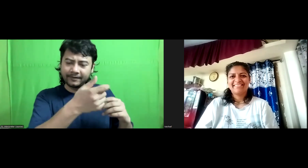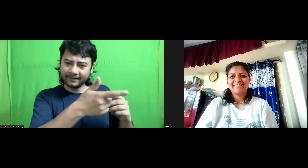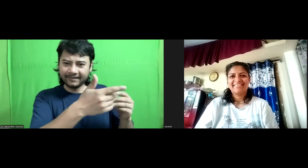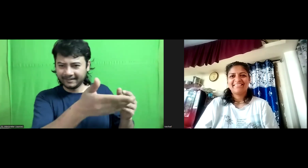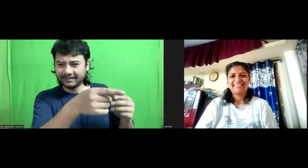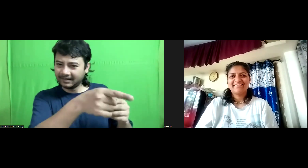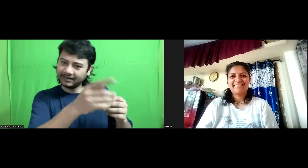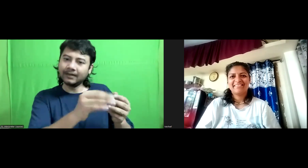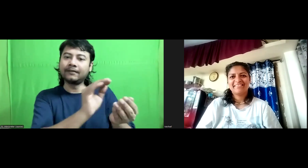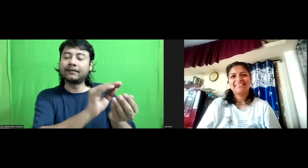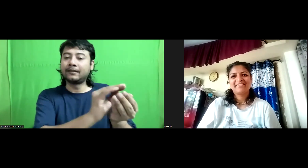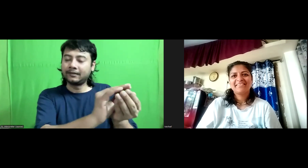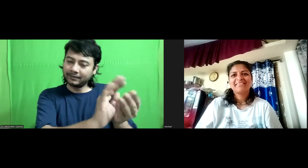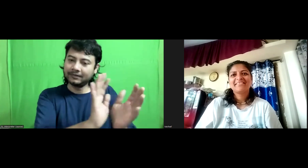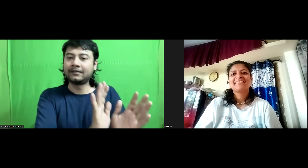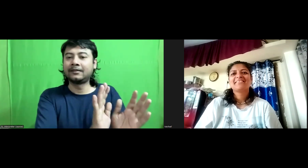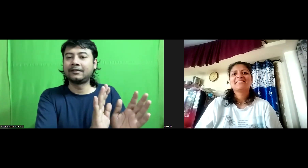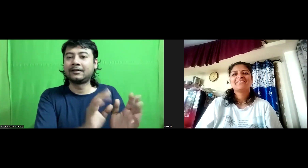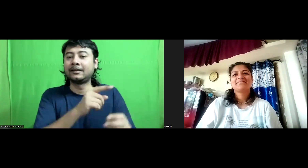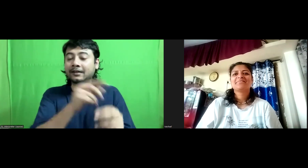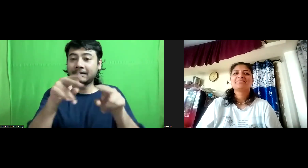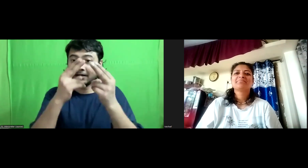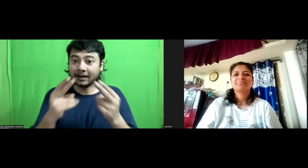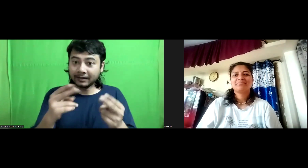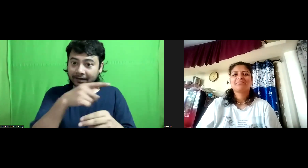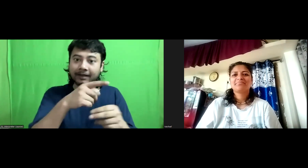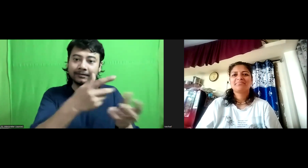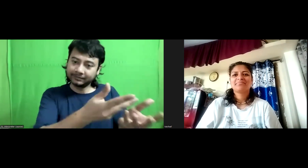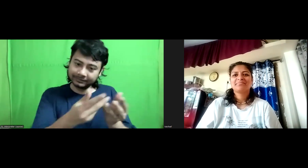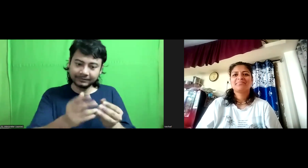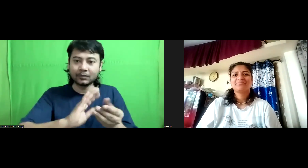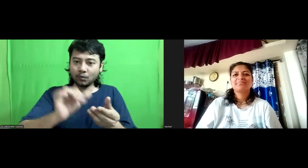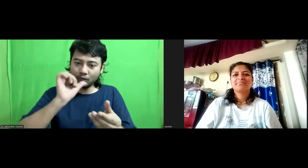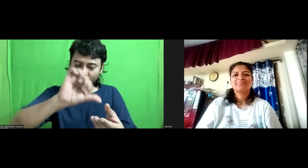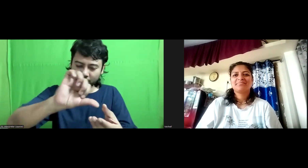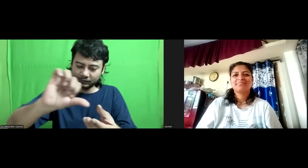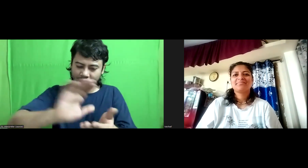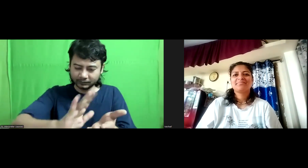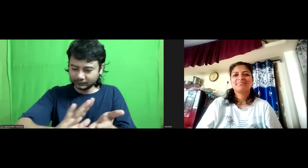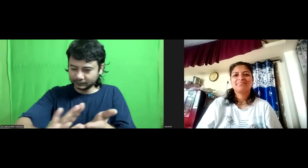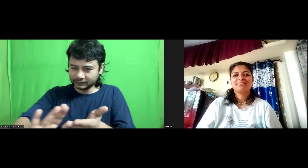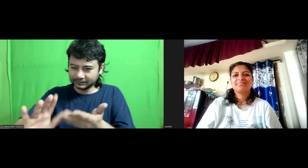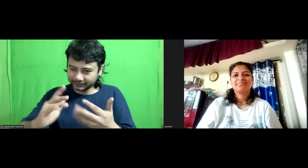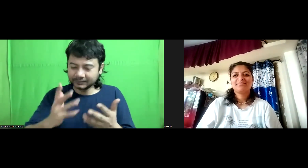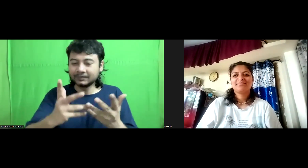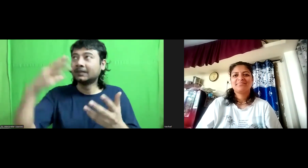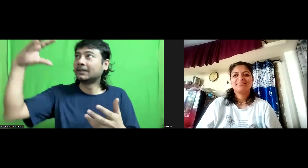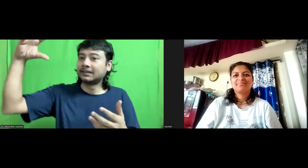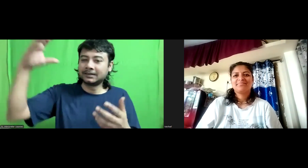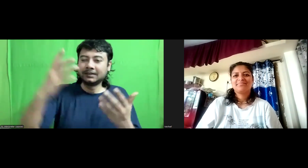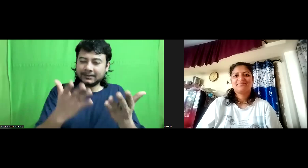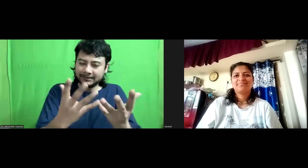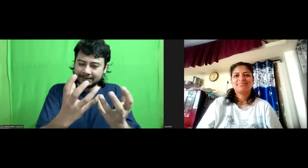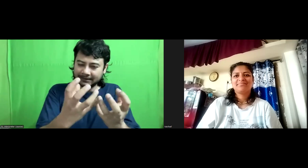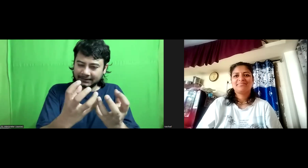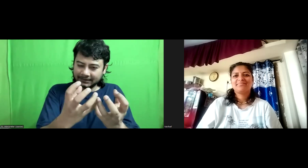take them down, I wash them again, dry them, and I take them whichever program is happening.